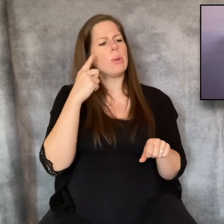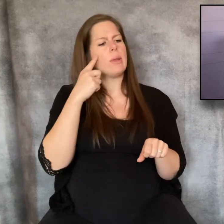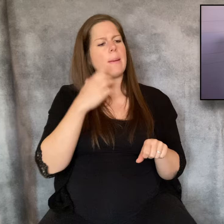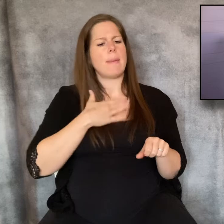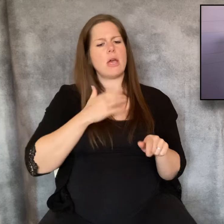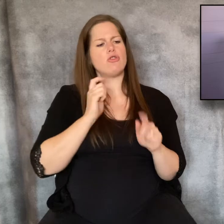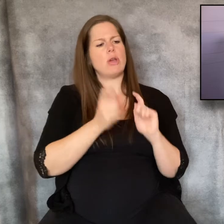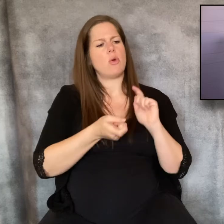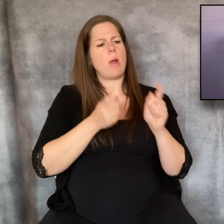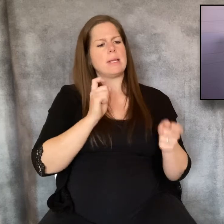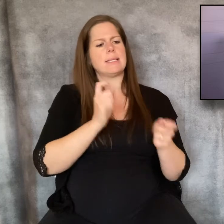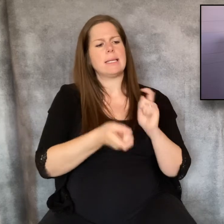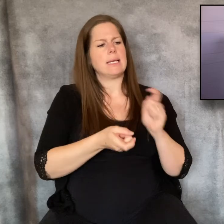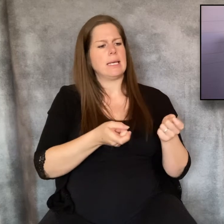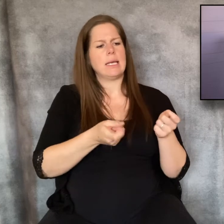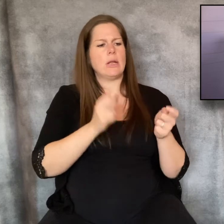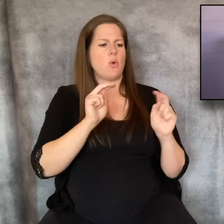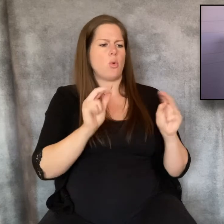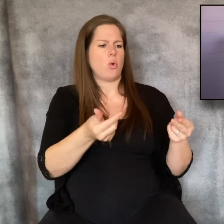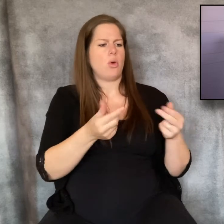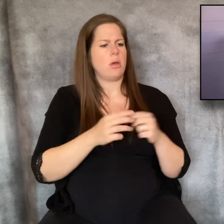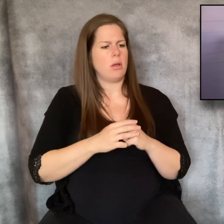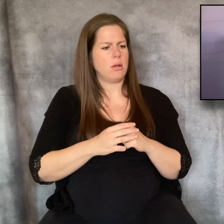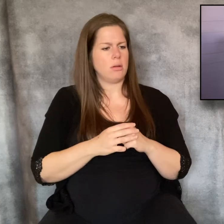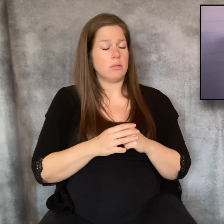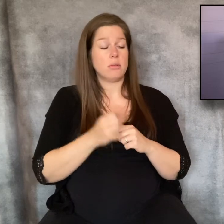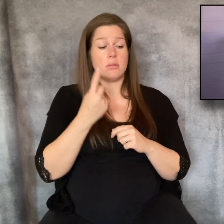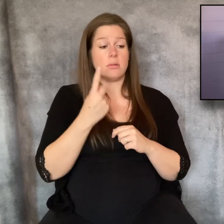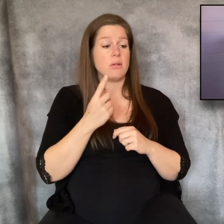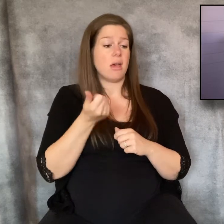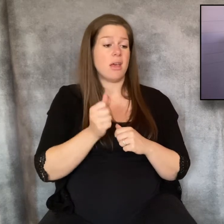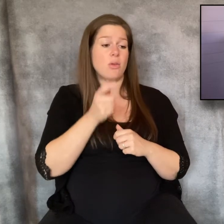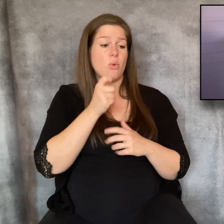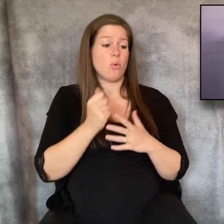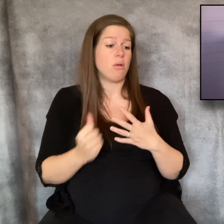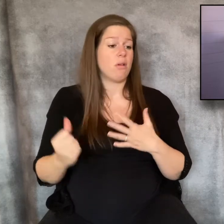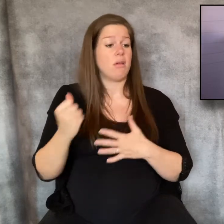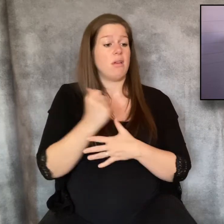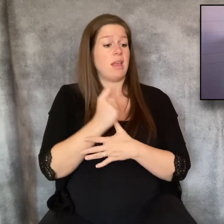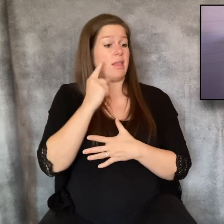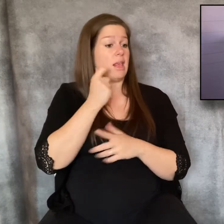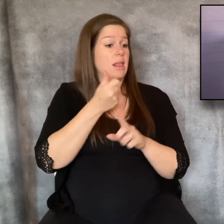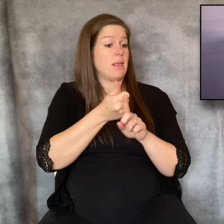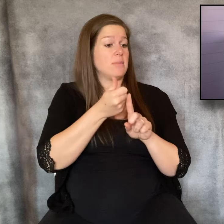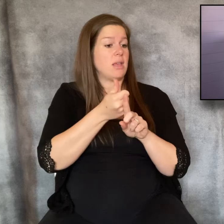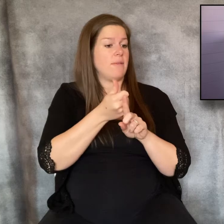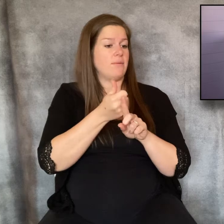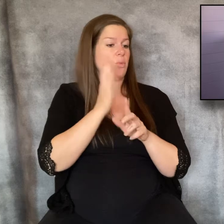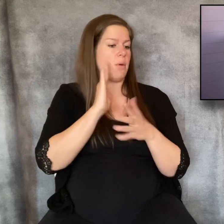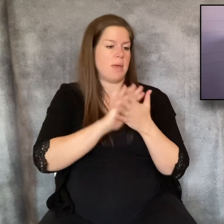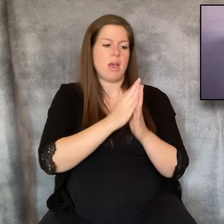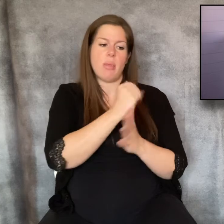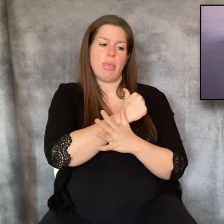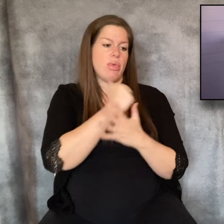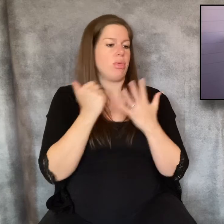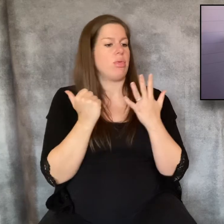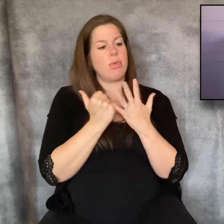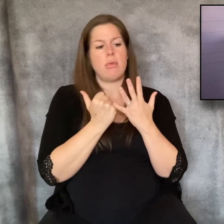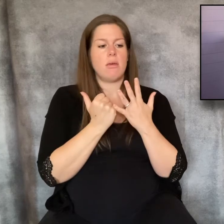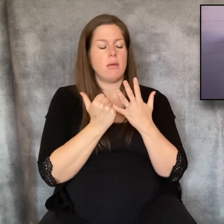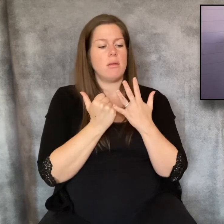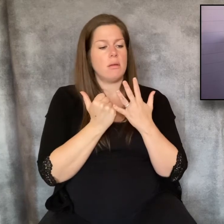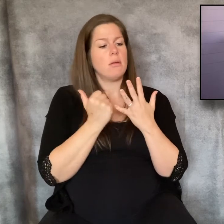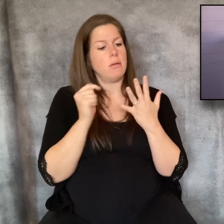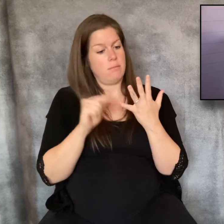my generosity? So the last will be first, and the first will be last. So God's